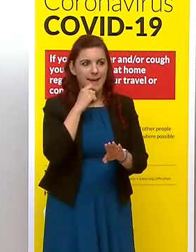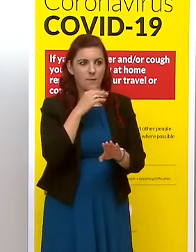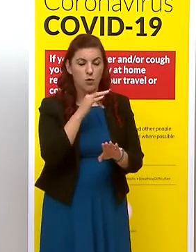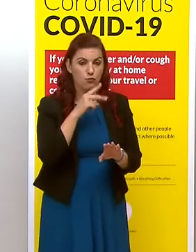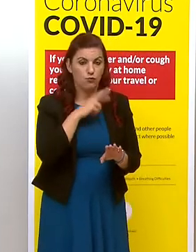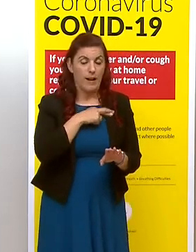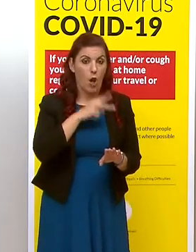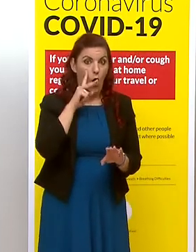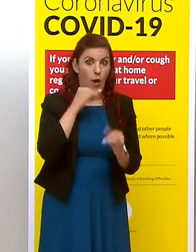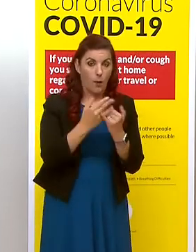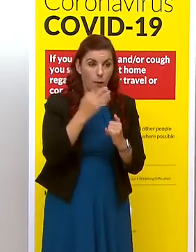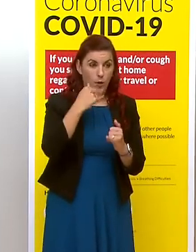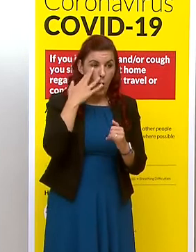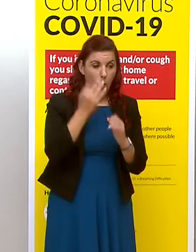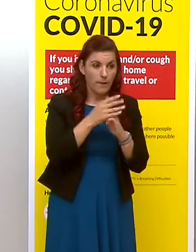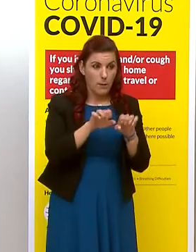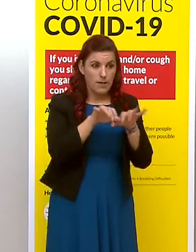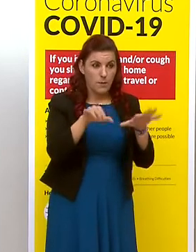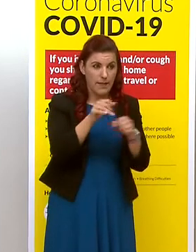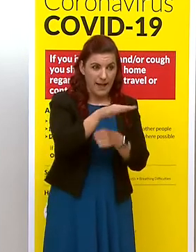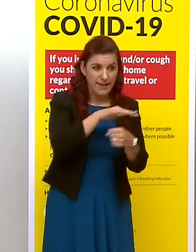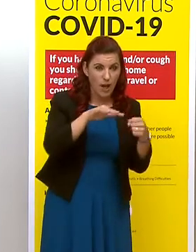aware of.